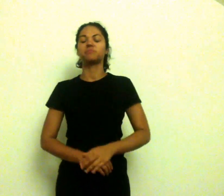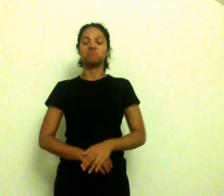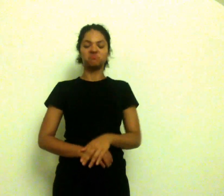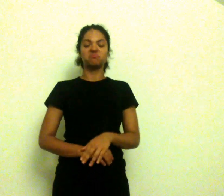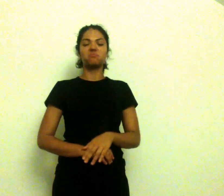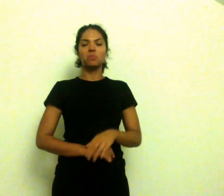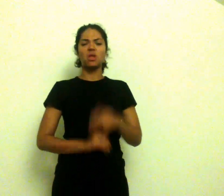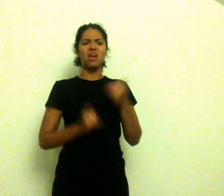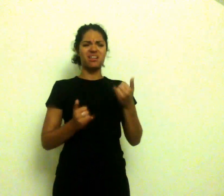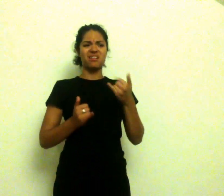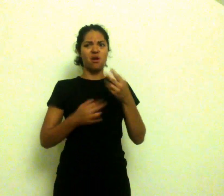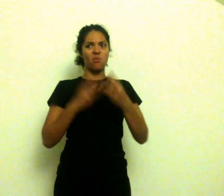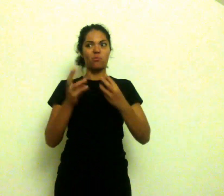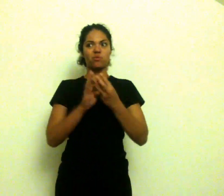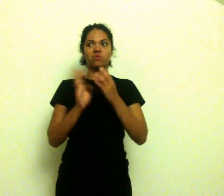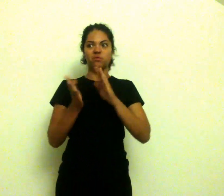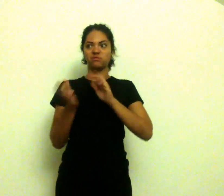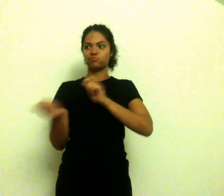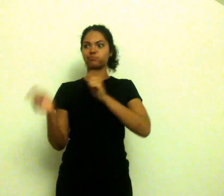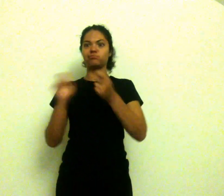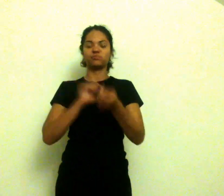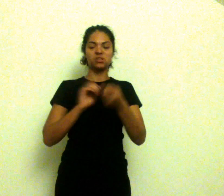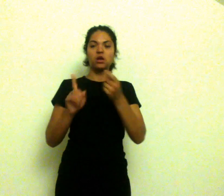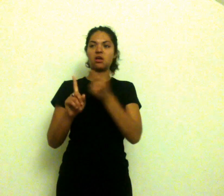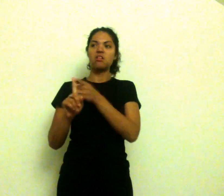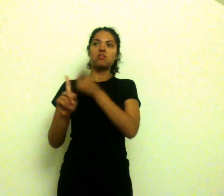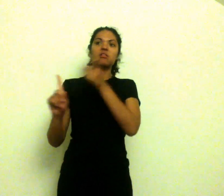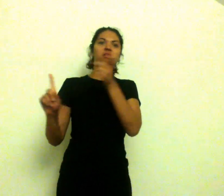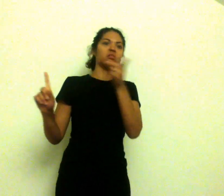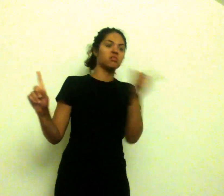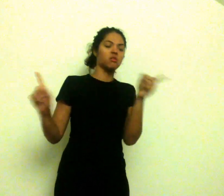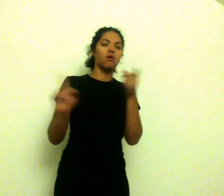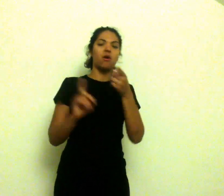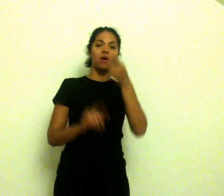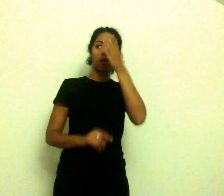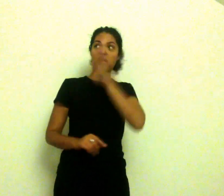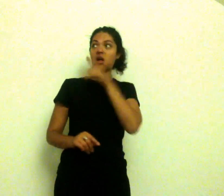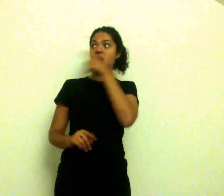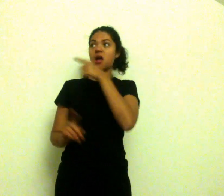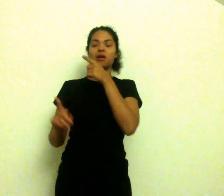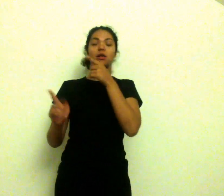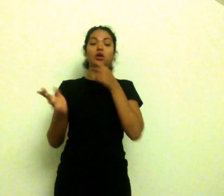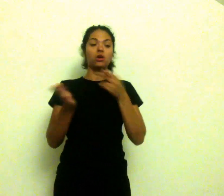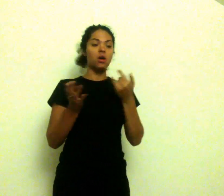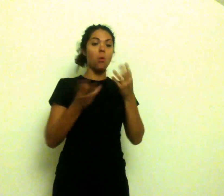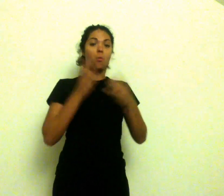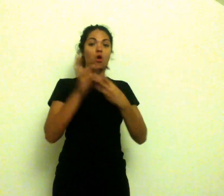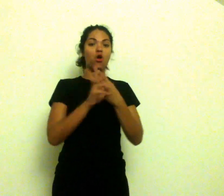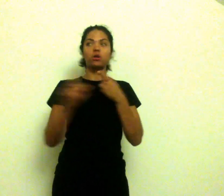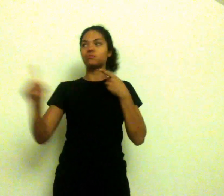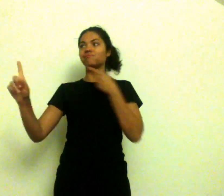on the program, we're going to hear part one of a message that Ravi titled, Secularization, Its Control and Power. Here's